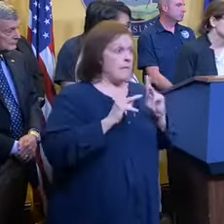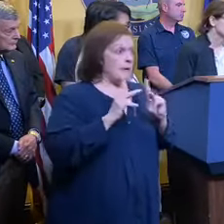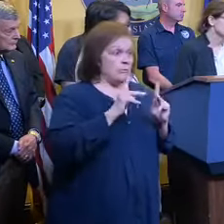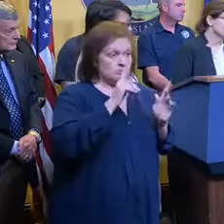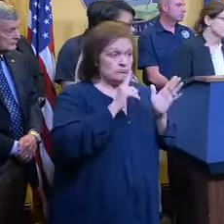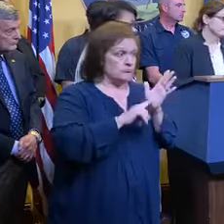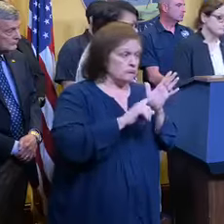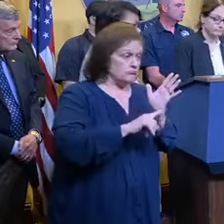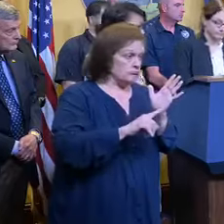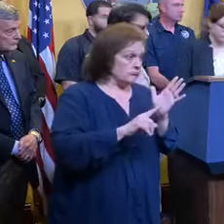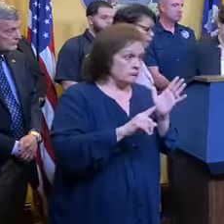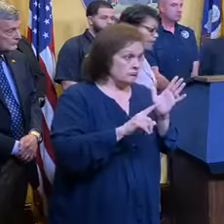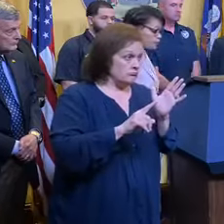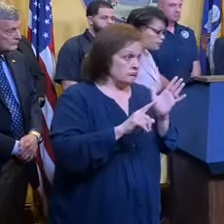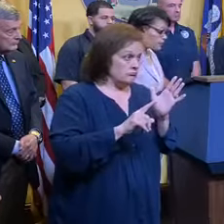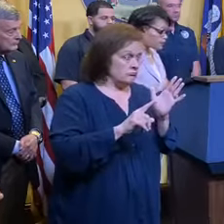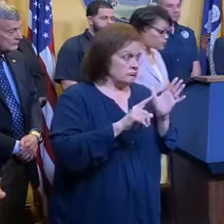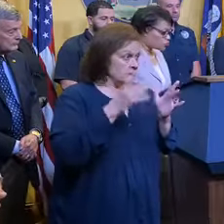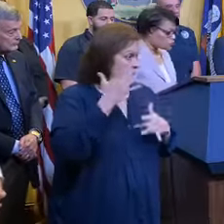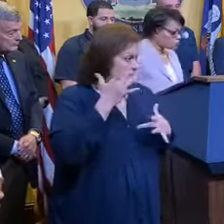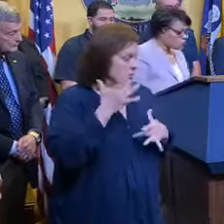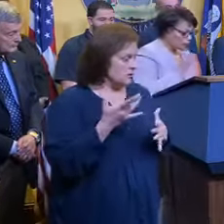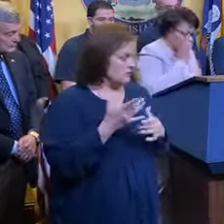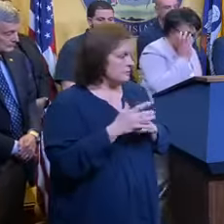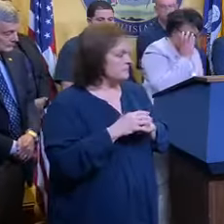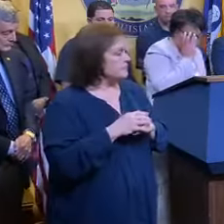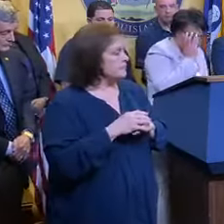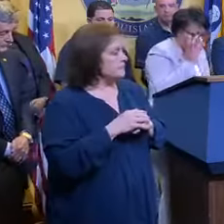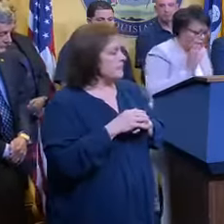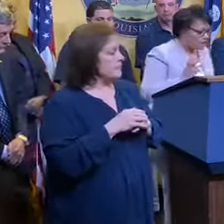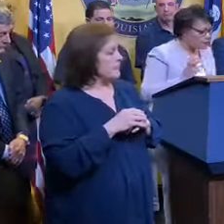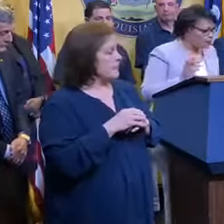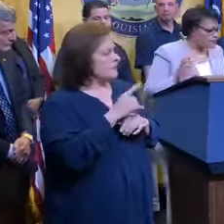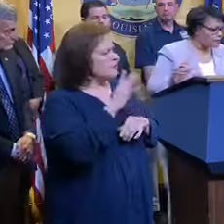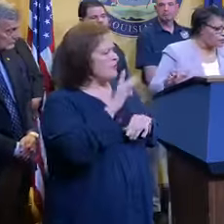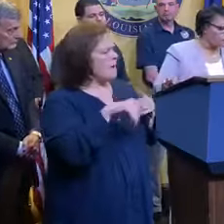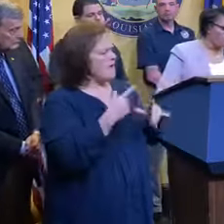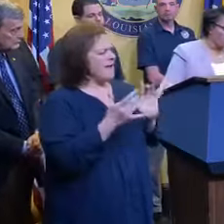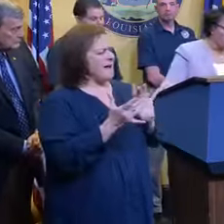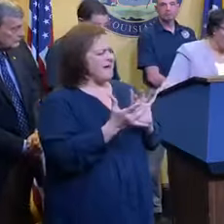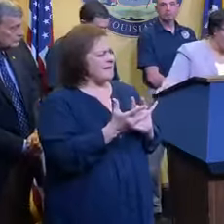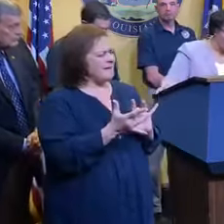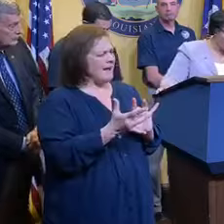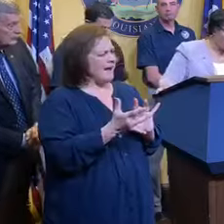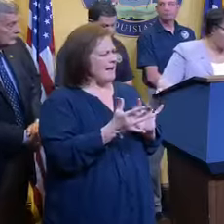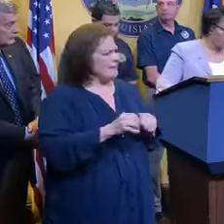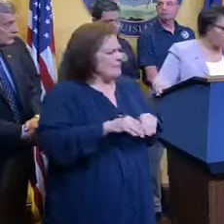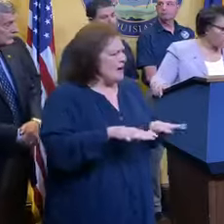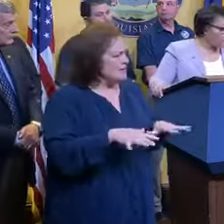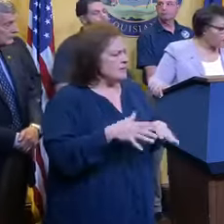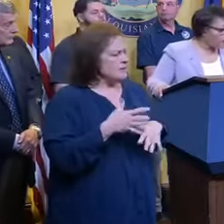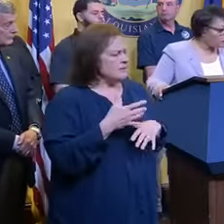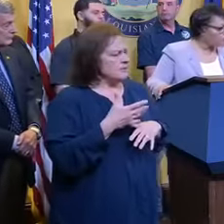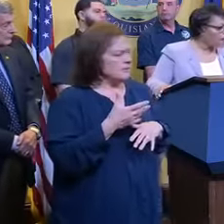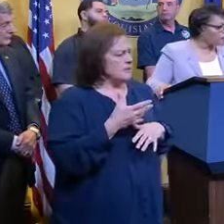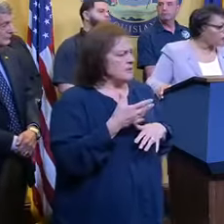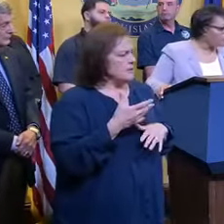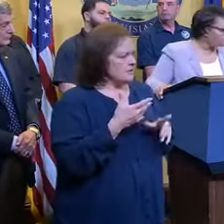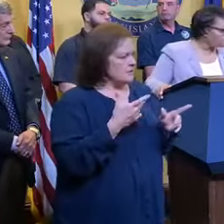investigation. And as it relates to the contact tracing, and we are a very